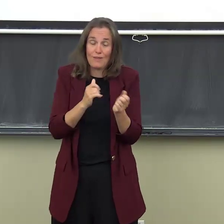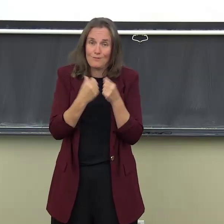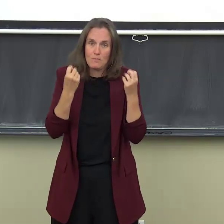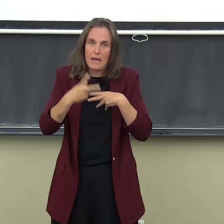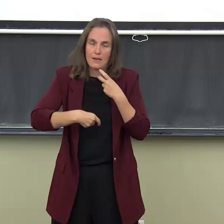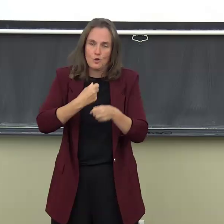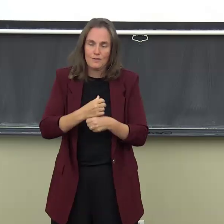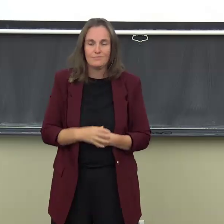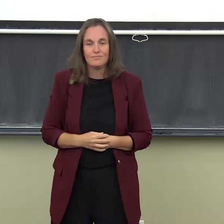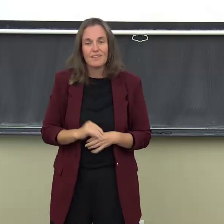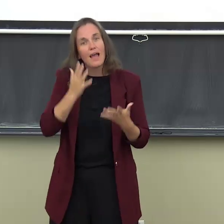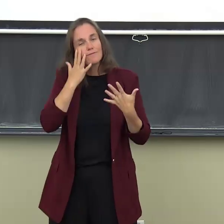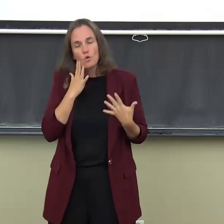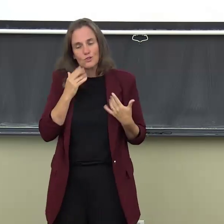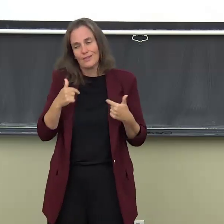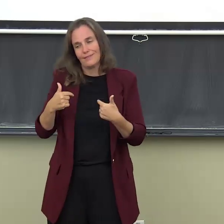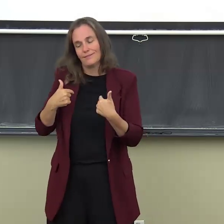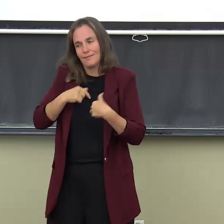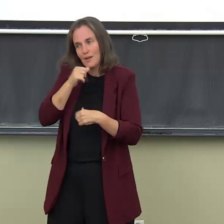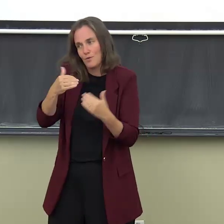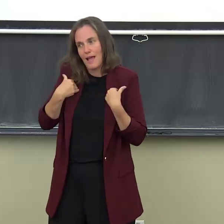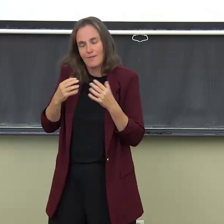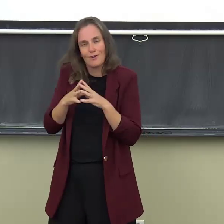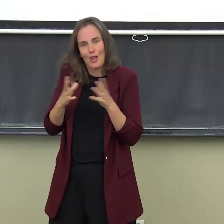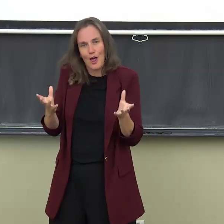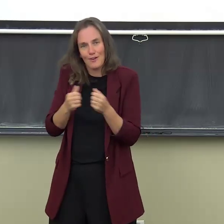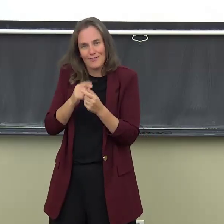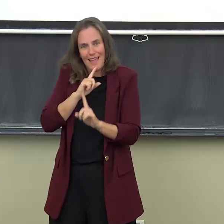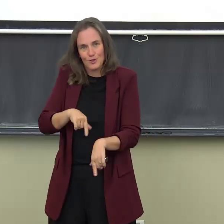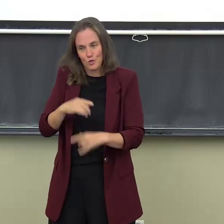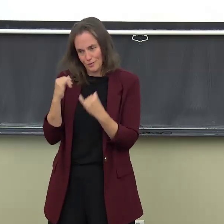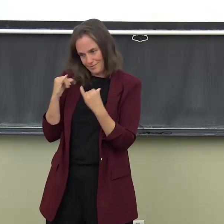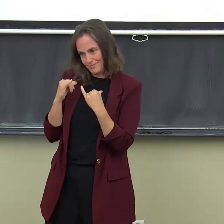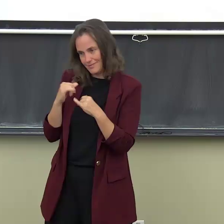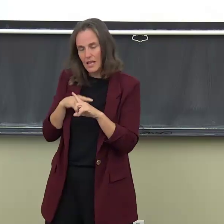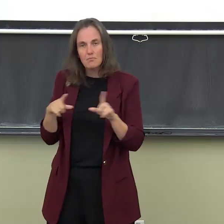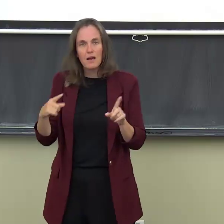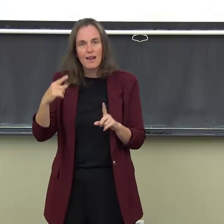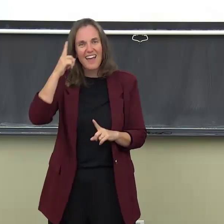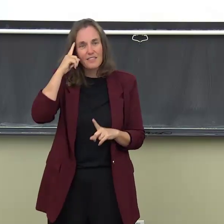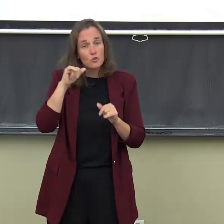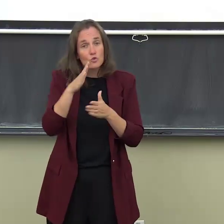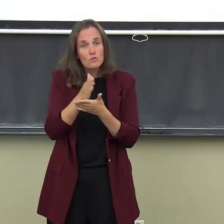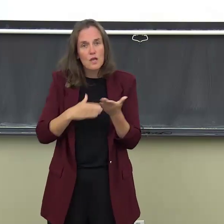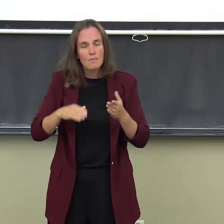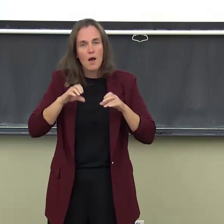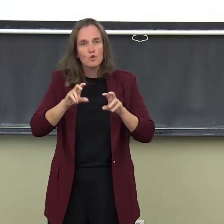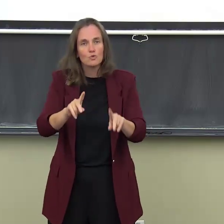think, unfortunately, I don't have all the answers, like, you know, but I think there is some